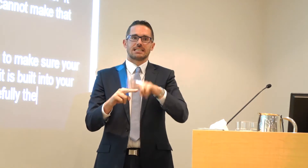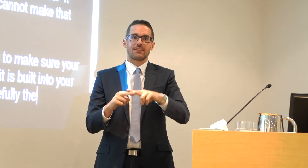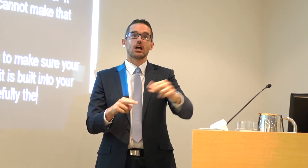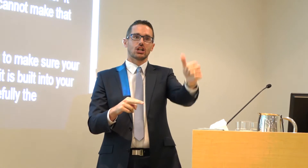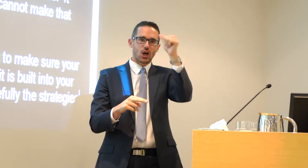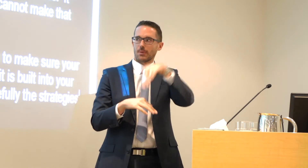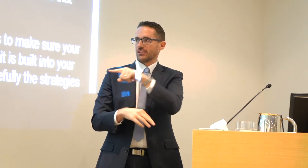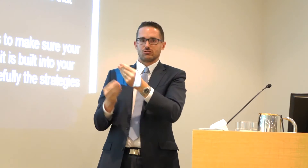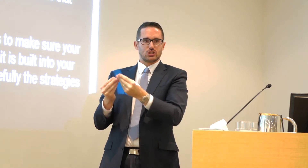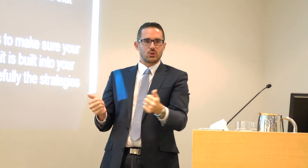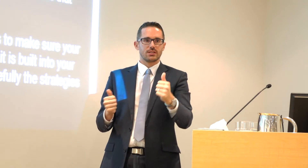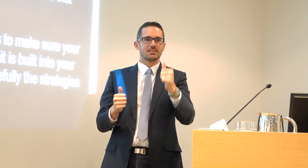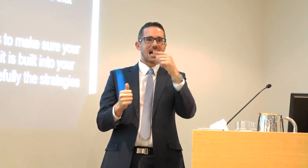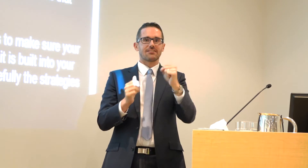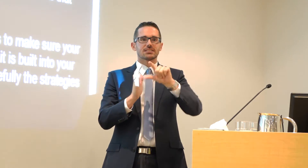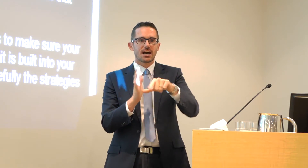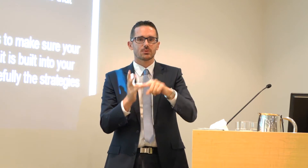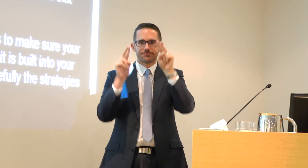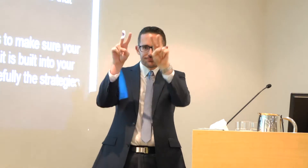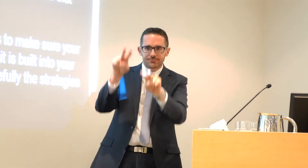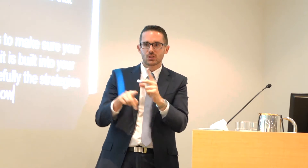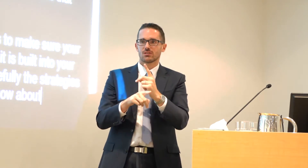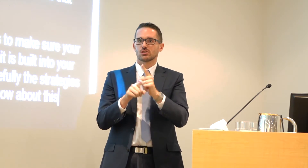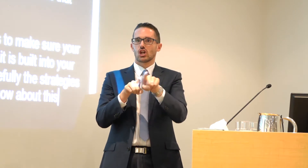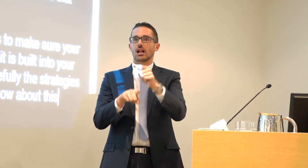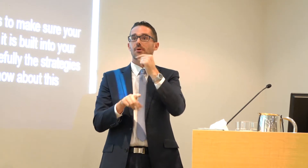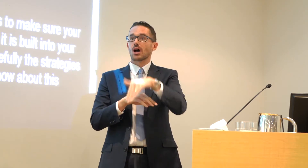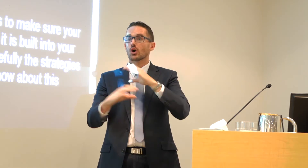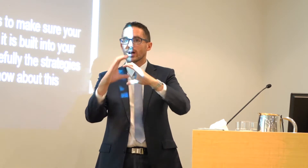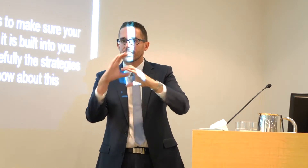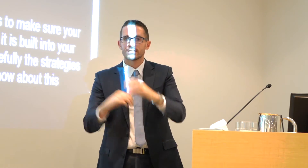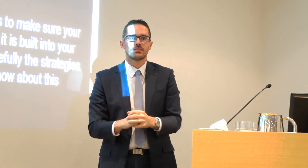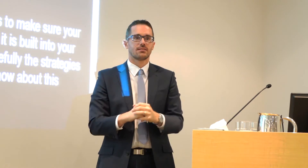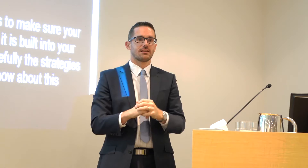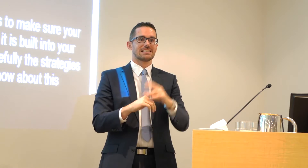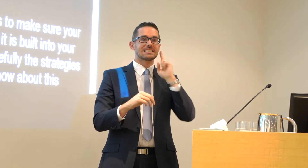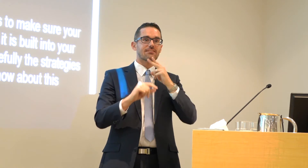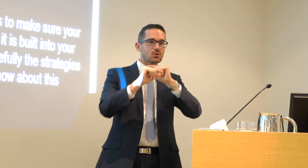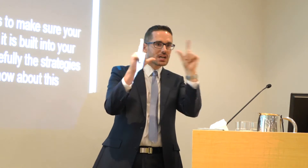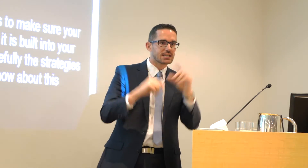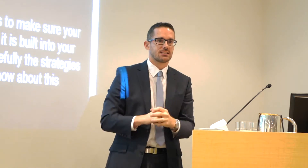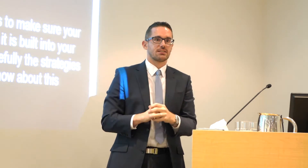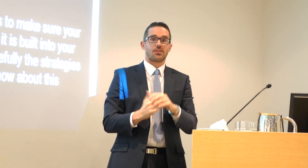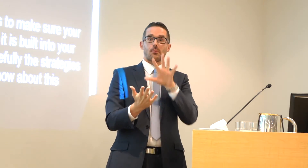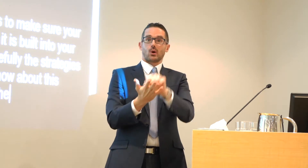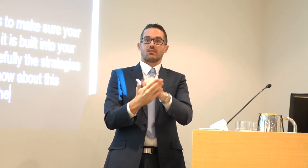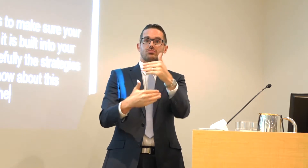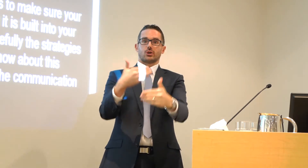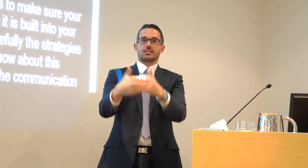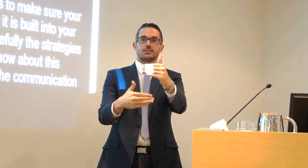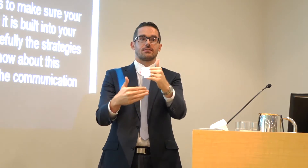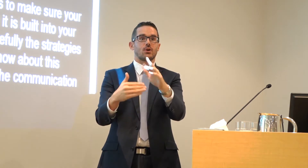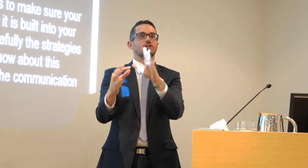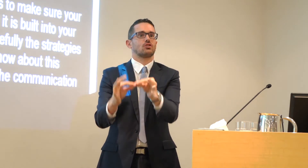new staff and current staff know about this resource and can have time to learn a little bit about the communication needs of deaf, hard of